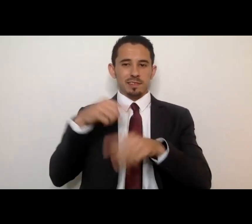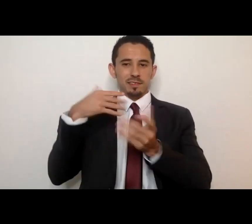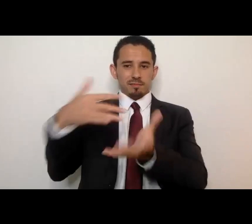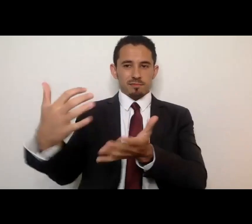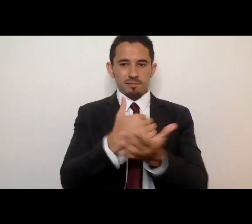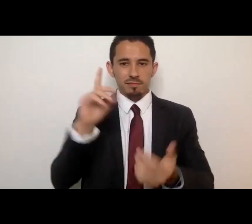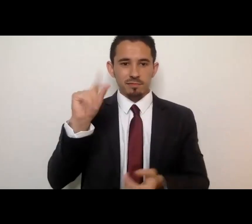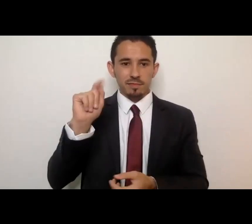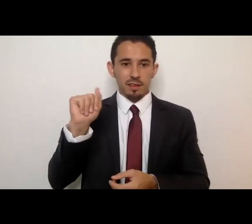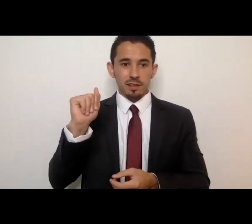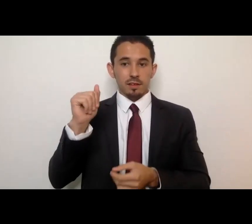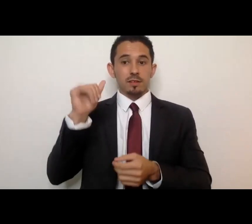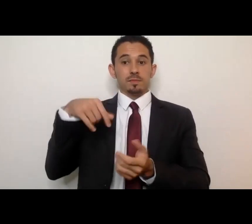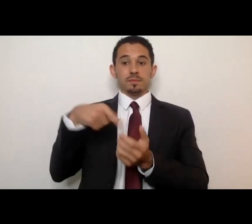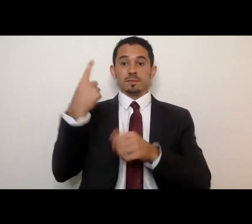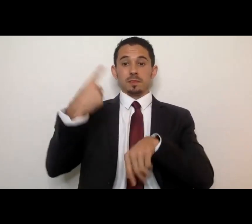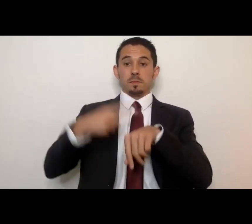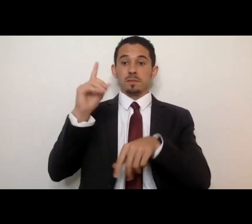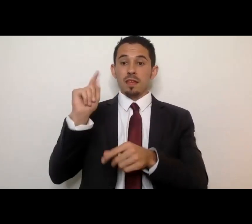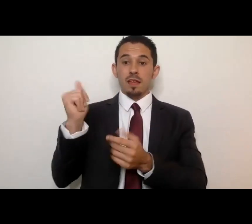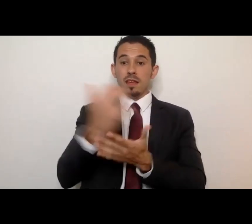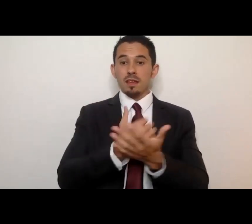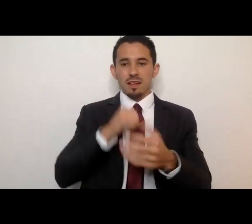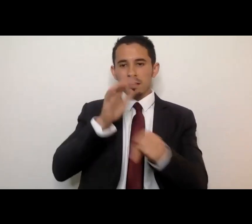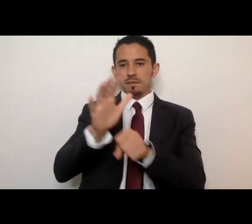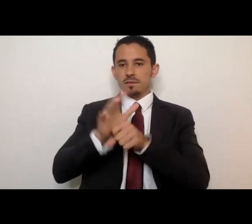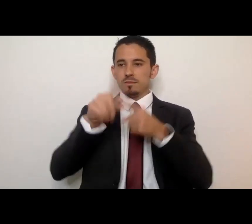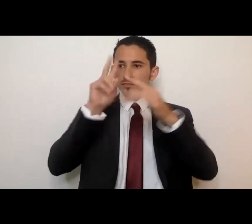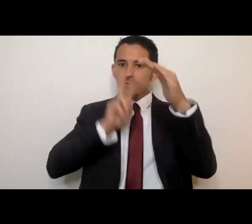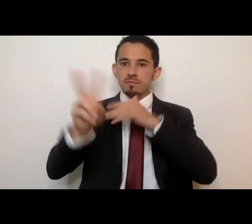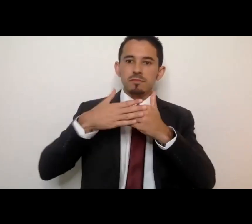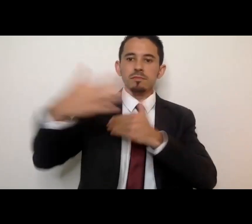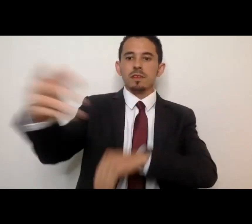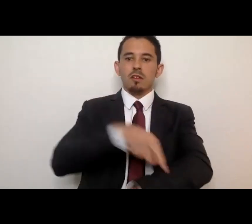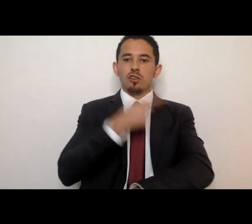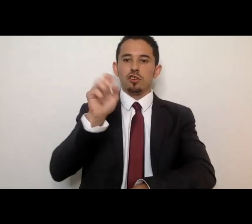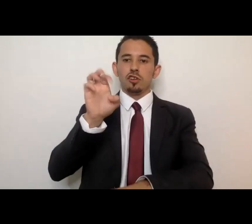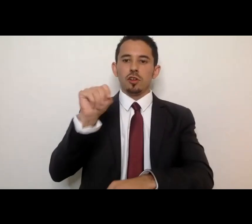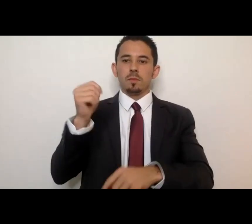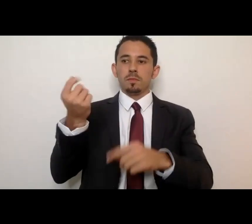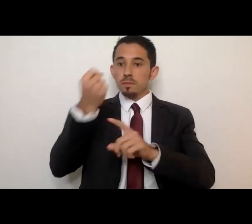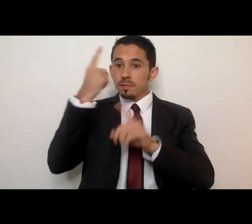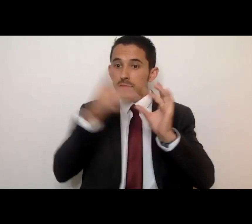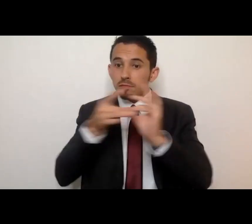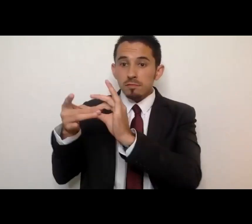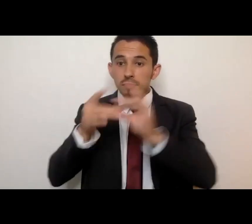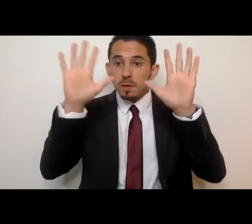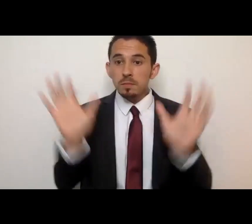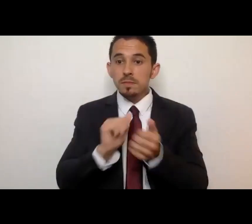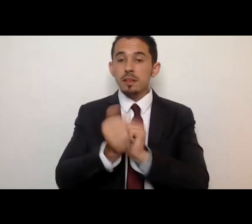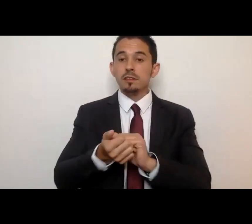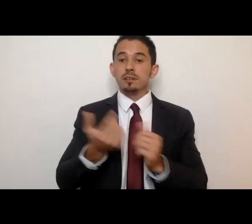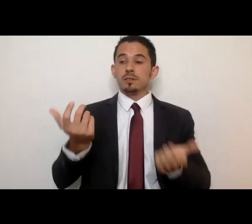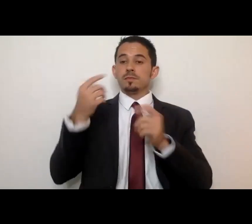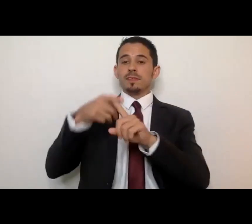Another limitation, this is a one-time study, it's one data point. So one point of collection is not long enough, there's not